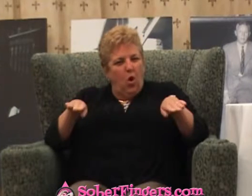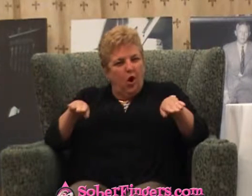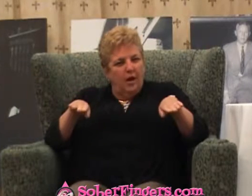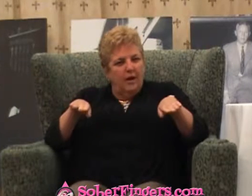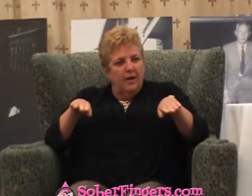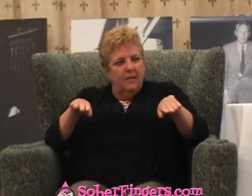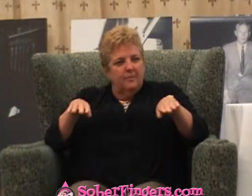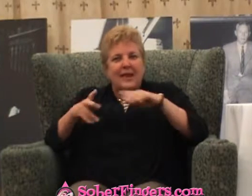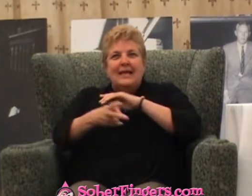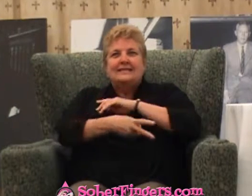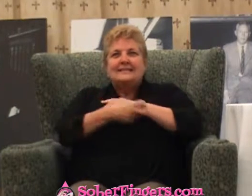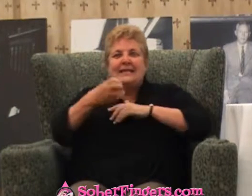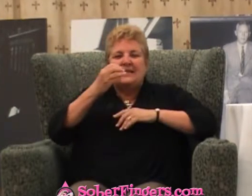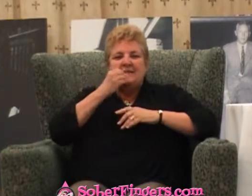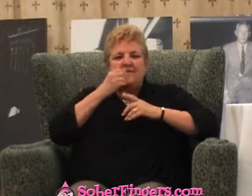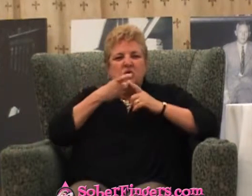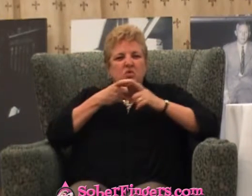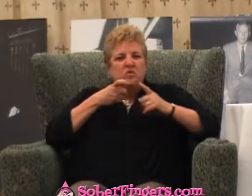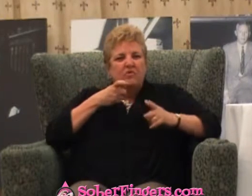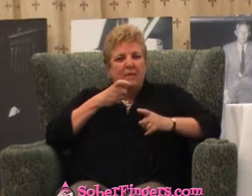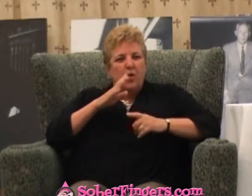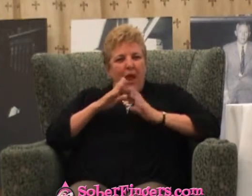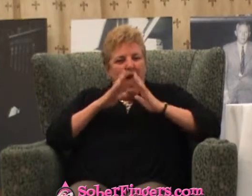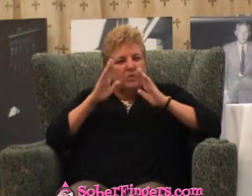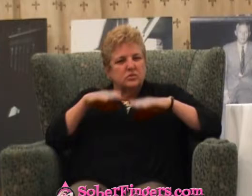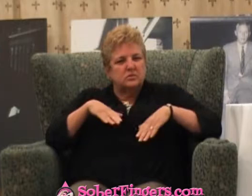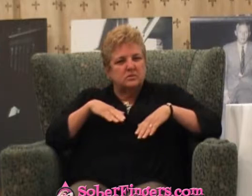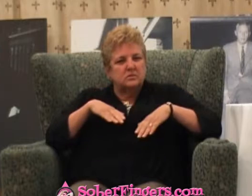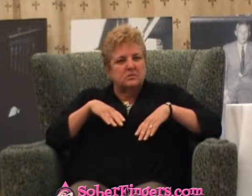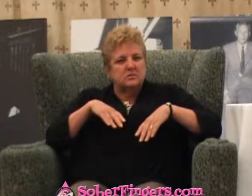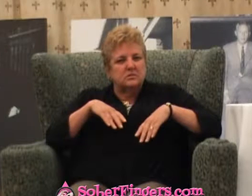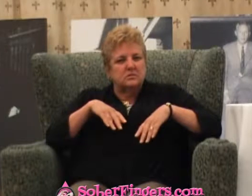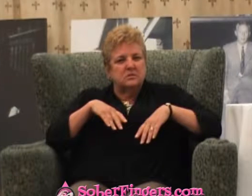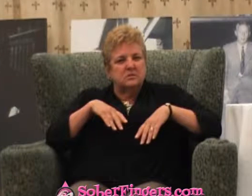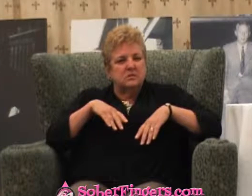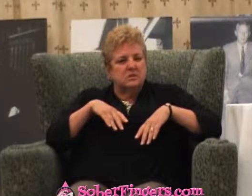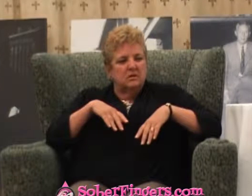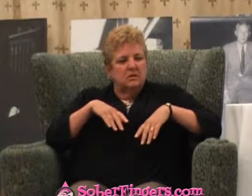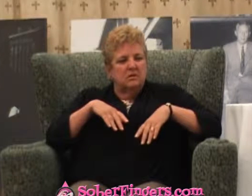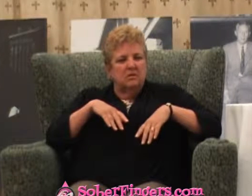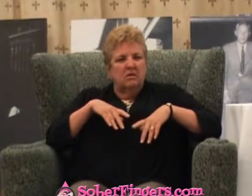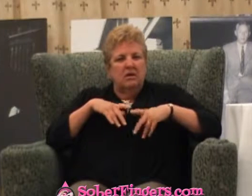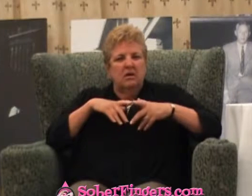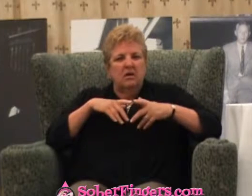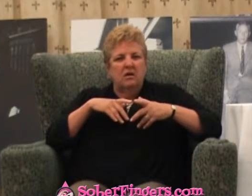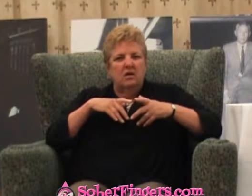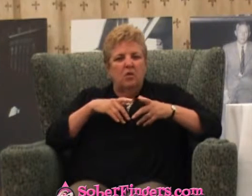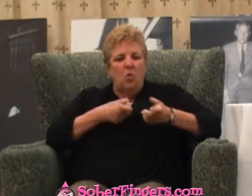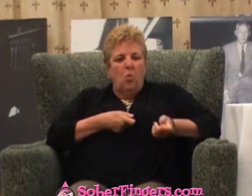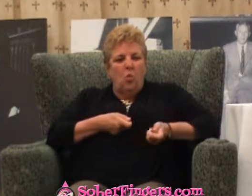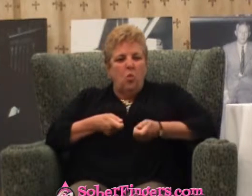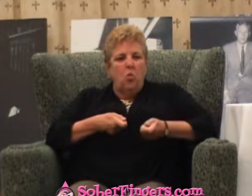stealing the food out her refrigerator, watering the grass and taking out the trash for this